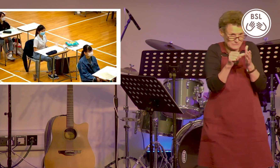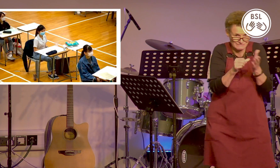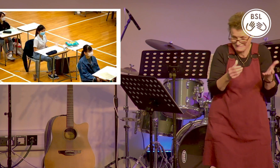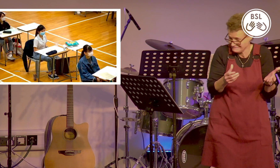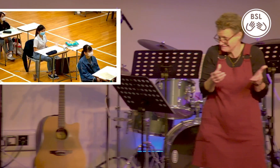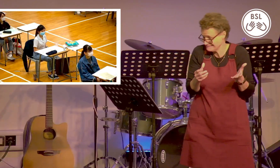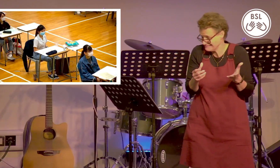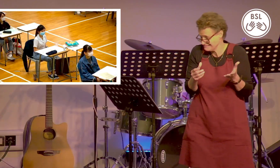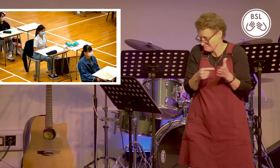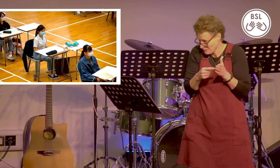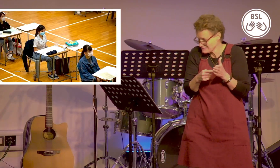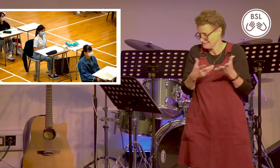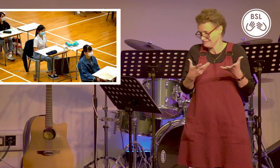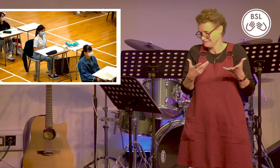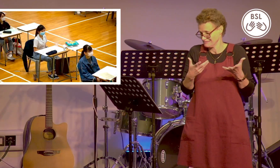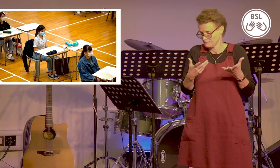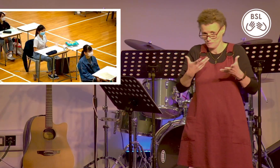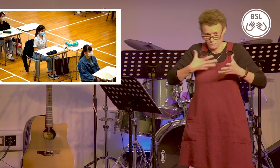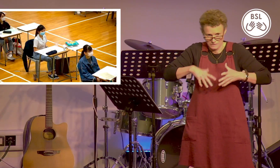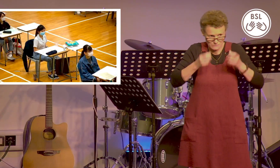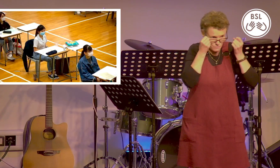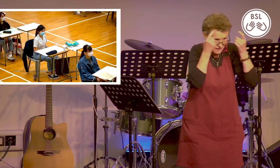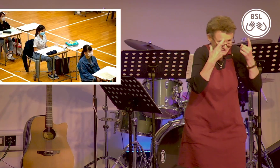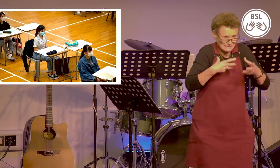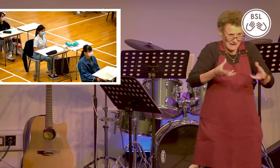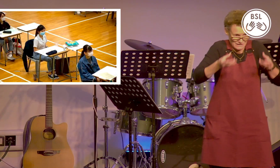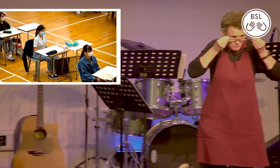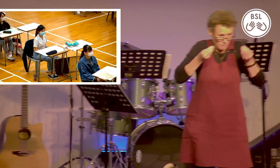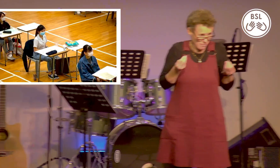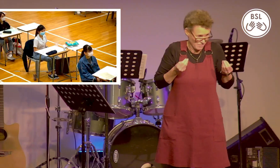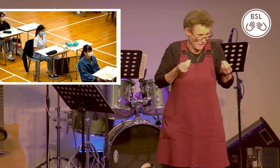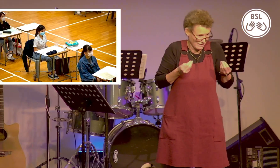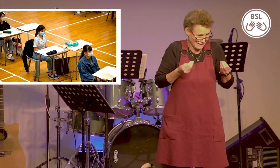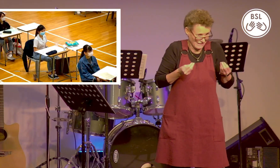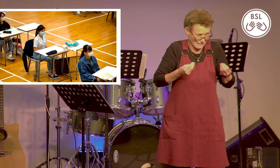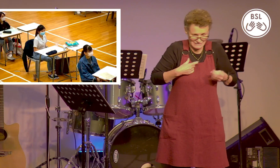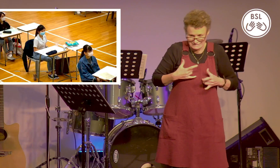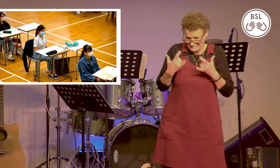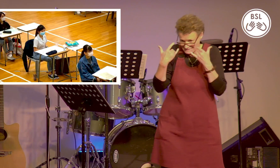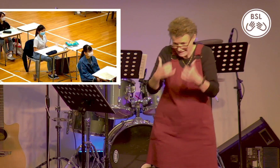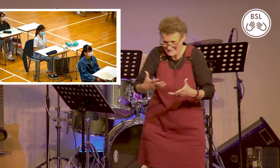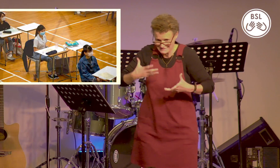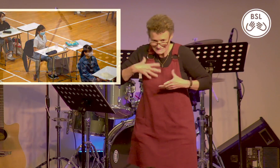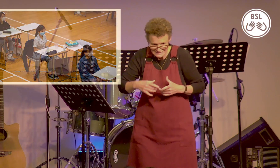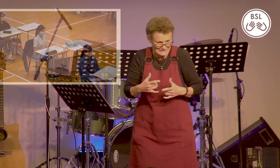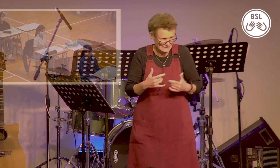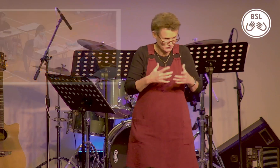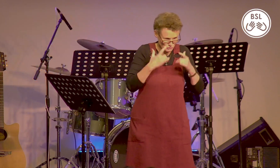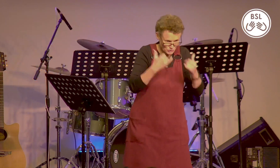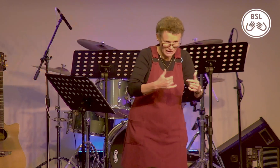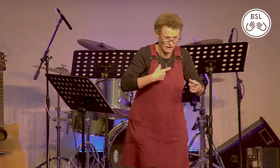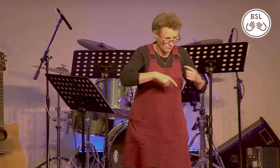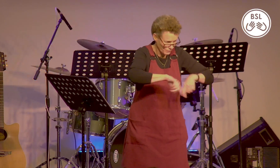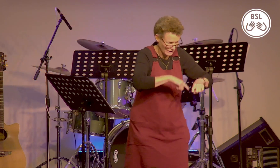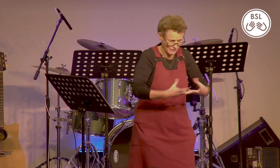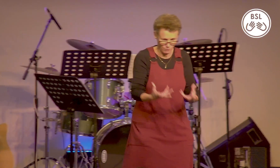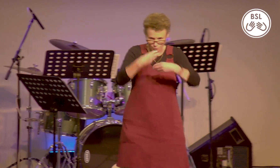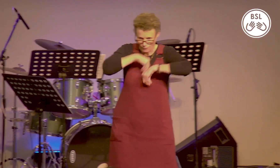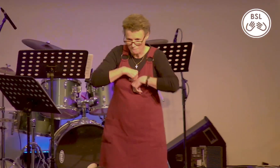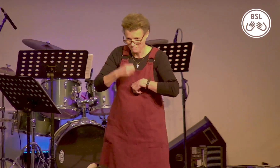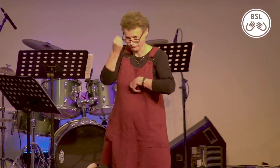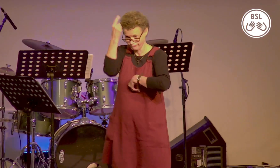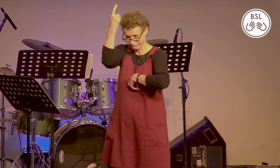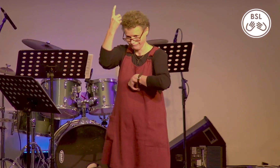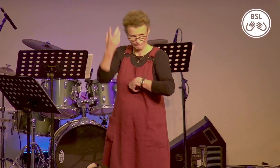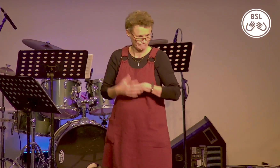But learning's difficult, and it's important that we understand what we've learned. And we need testing